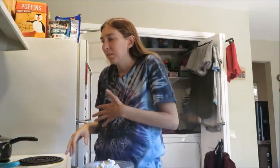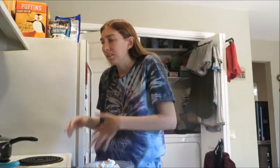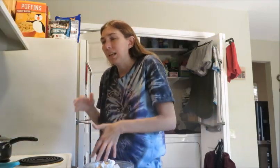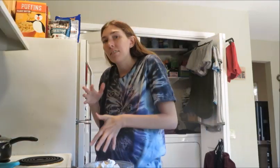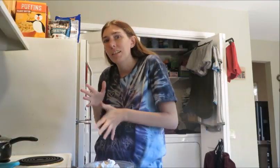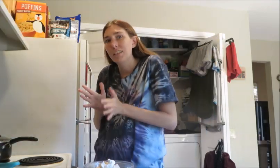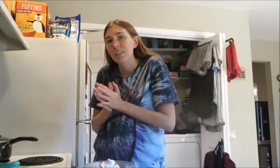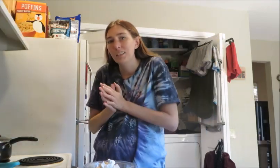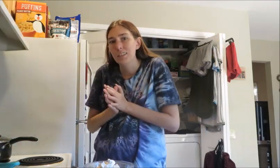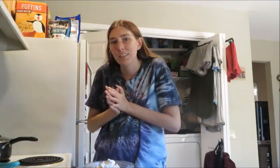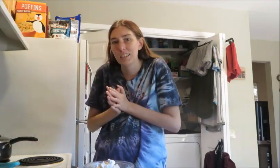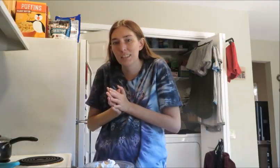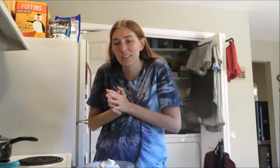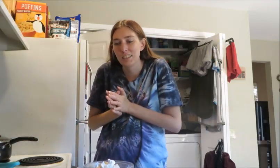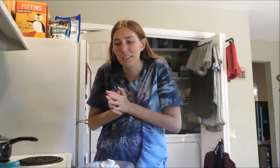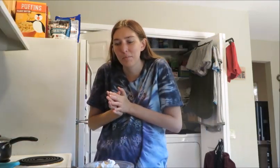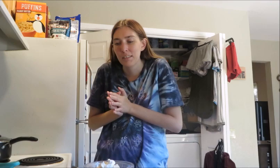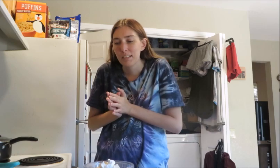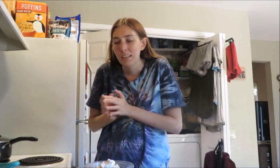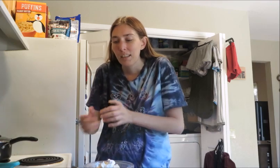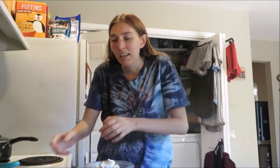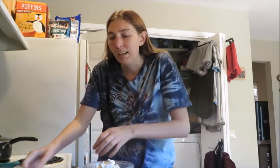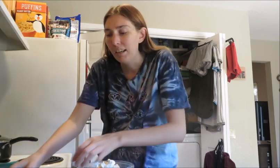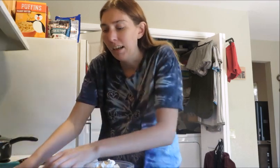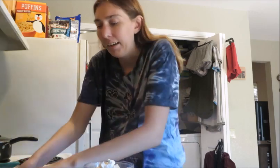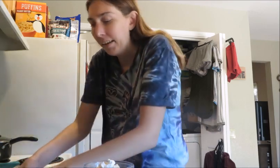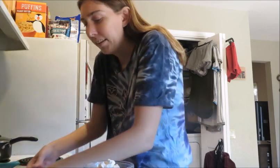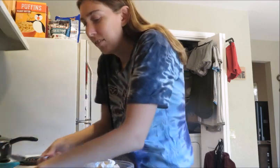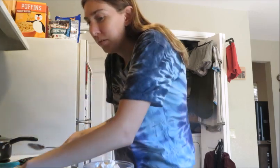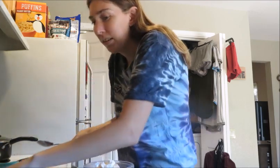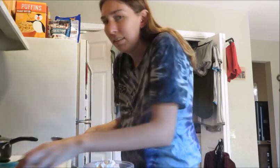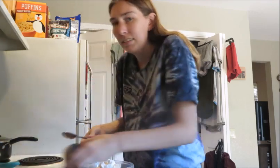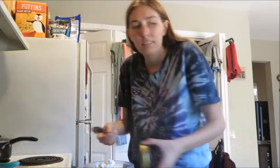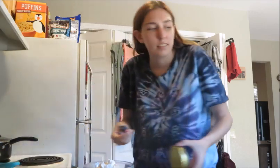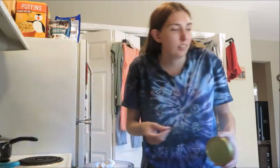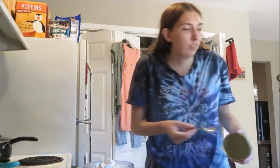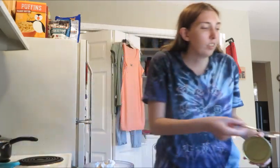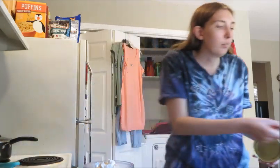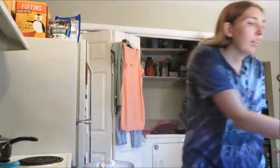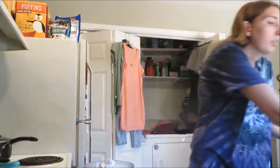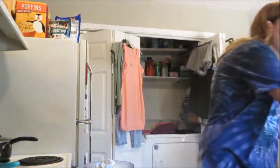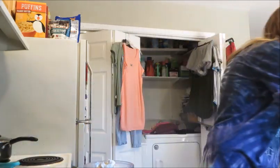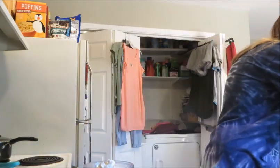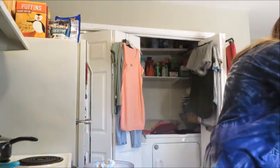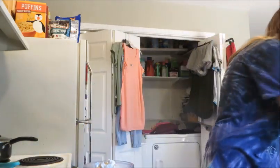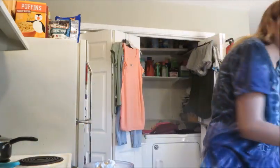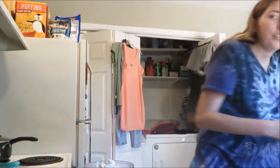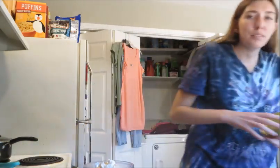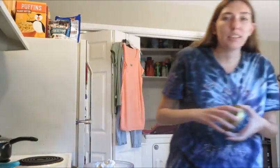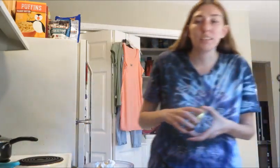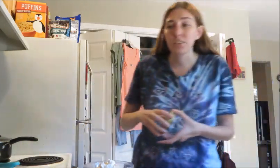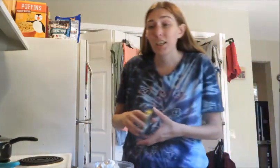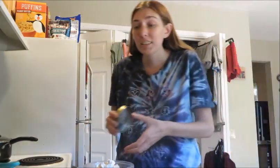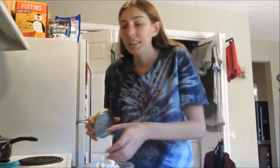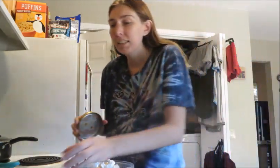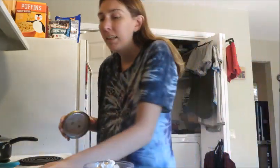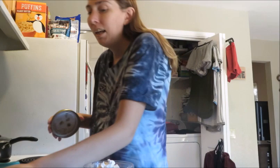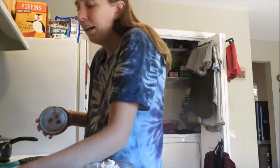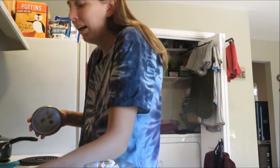because I really need to do this exam. And I've been really bad because I've been getting distracted, and it has